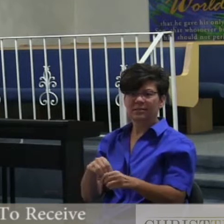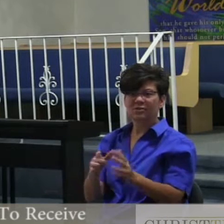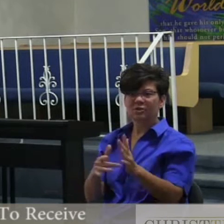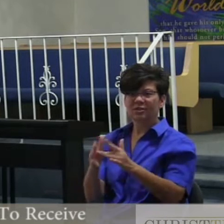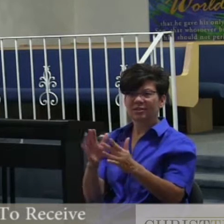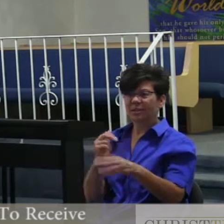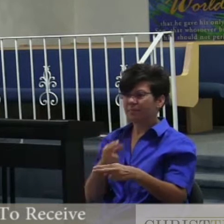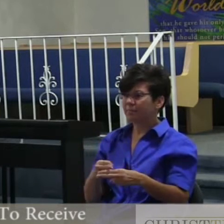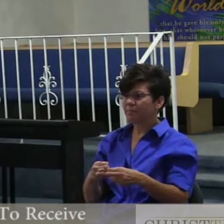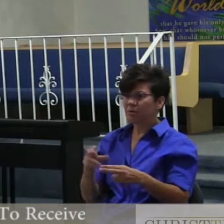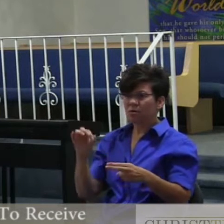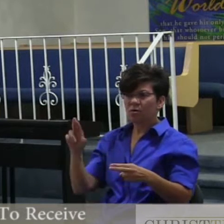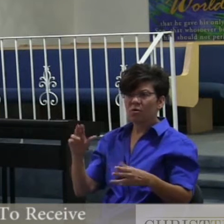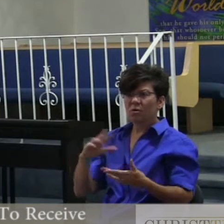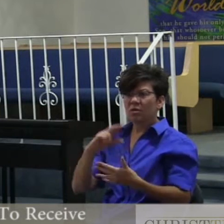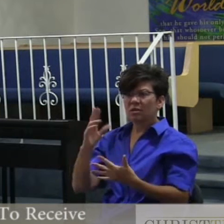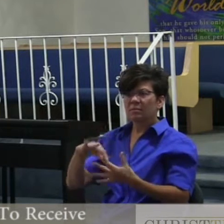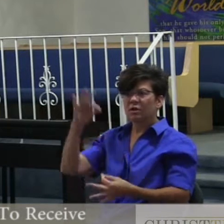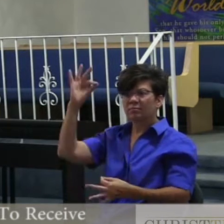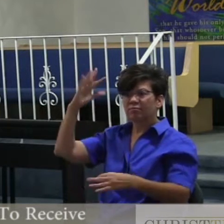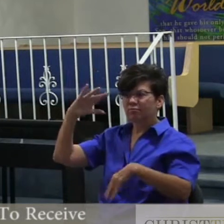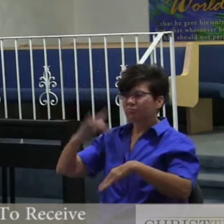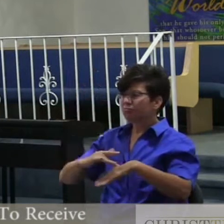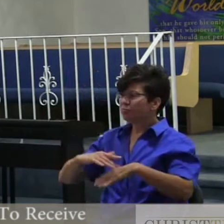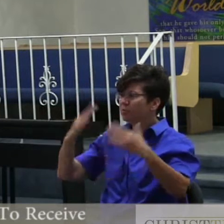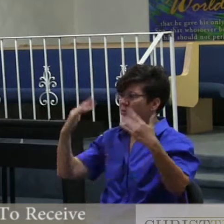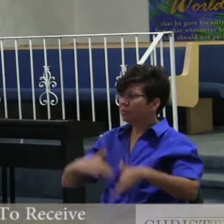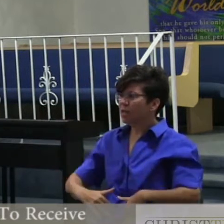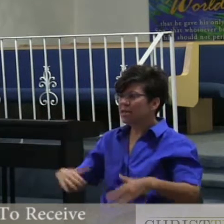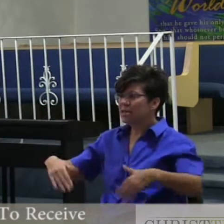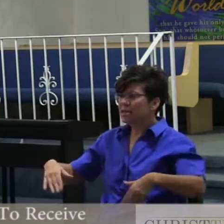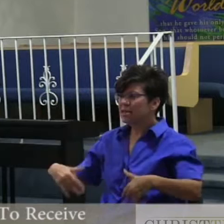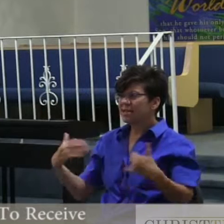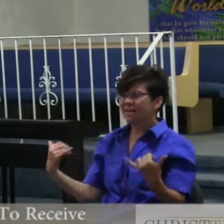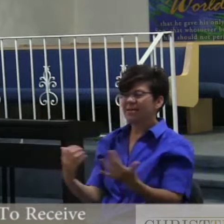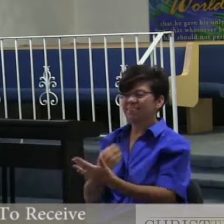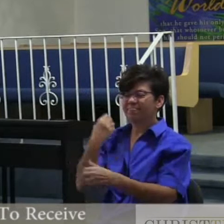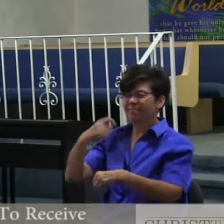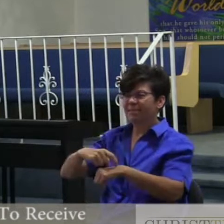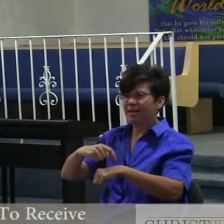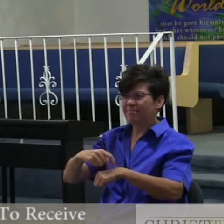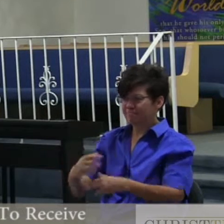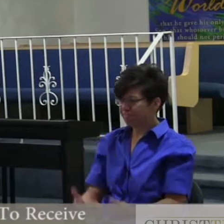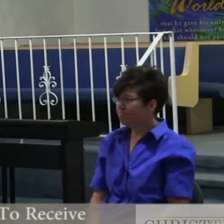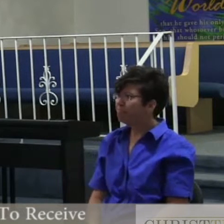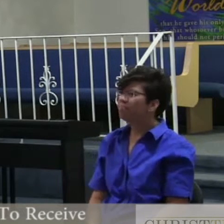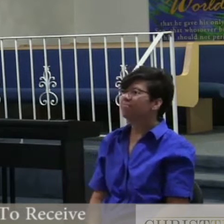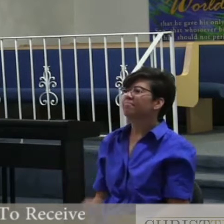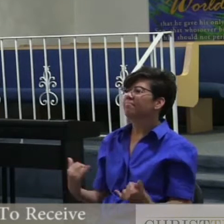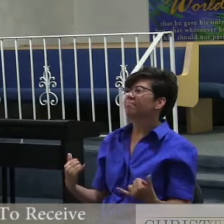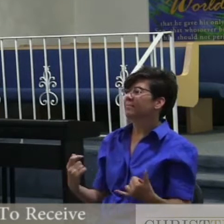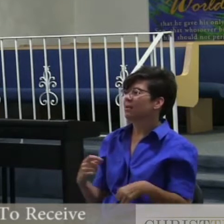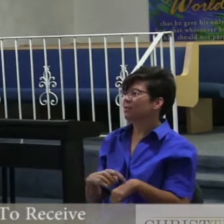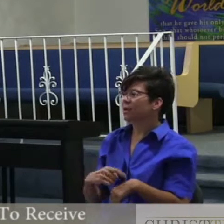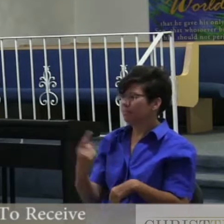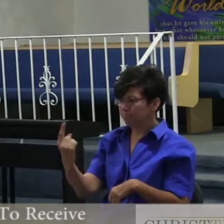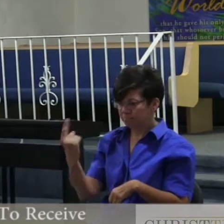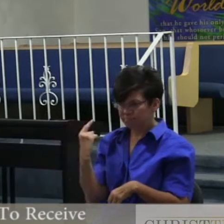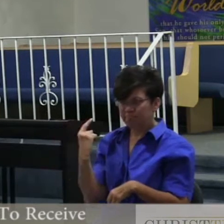name, nor filled with the precious gift of the Holy Ghost, amen. Now is the time. Now is the time to